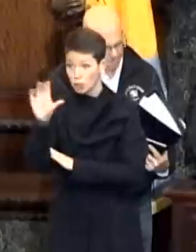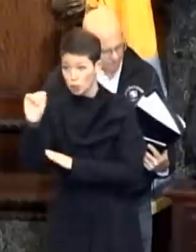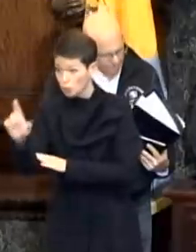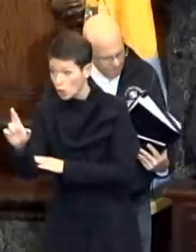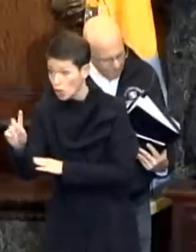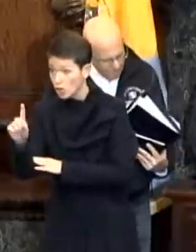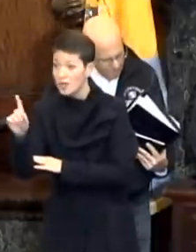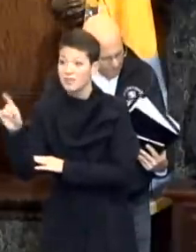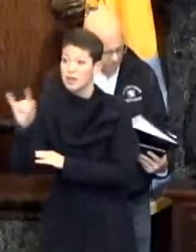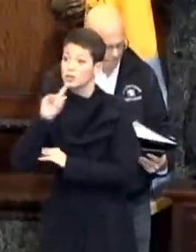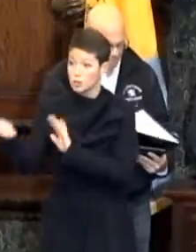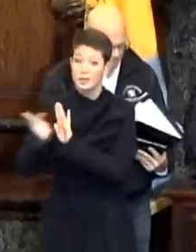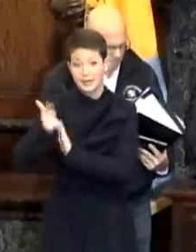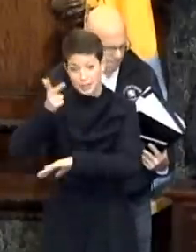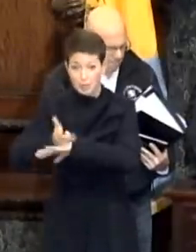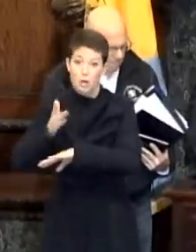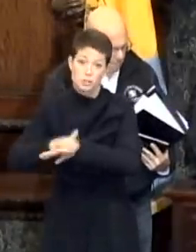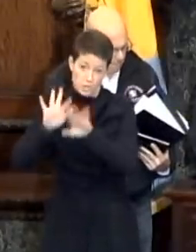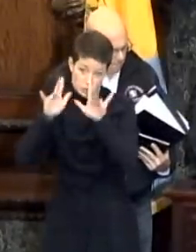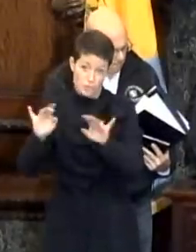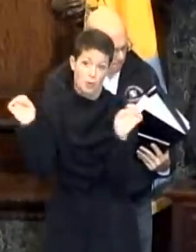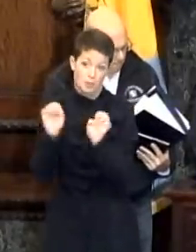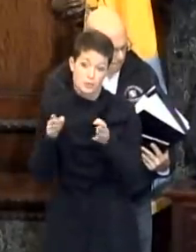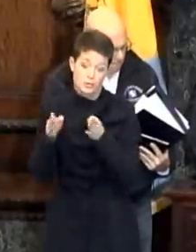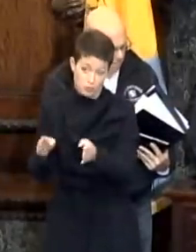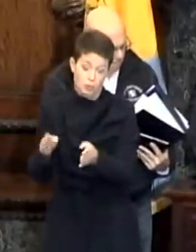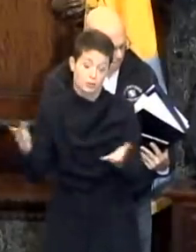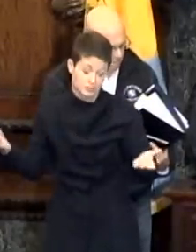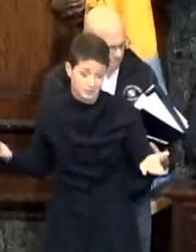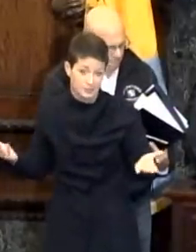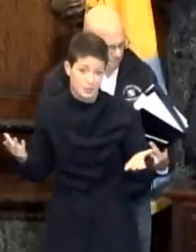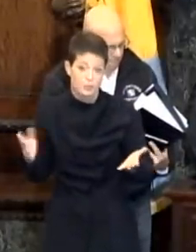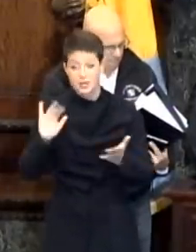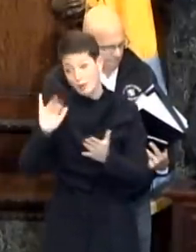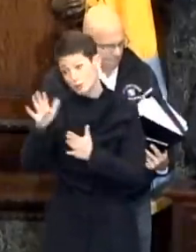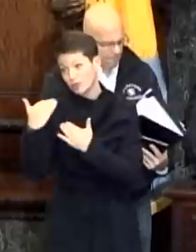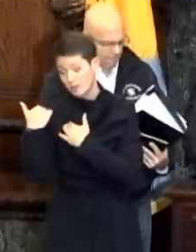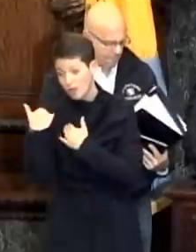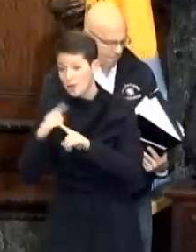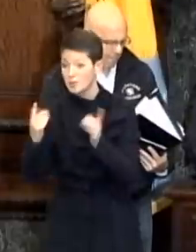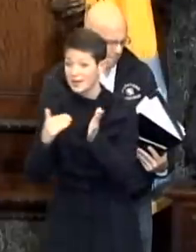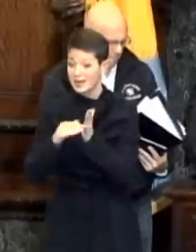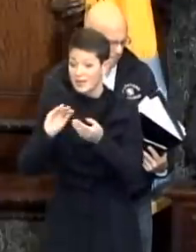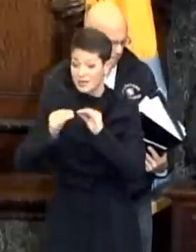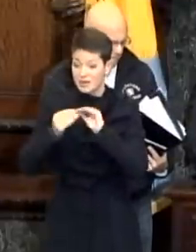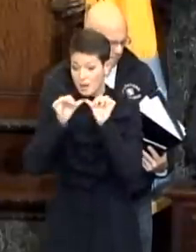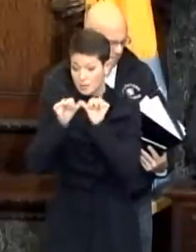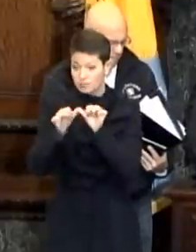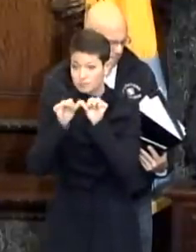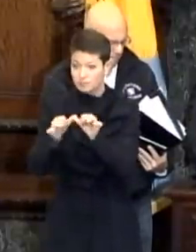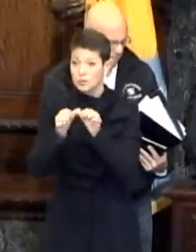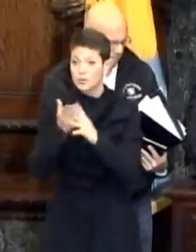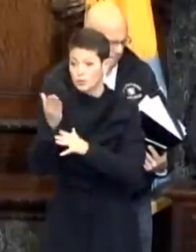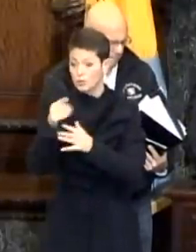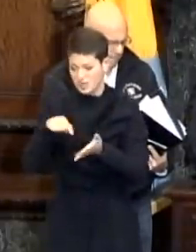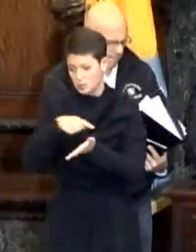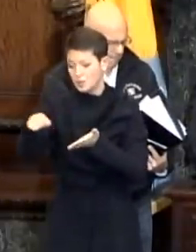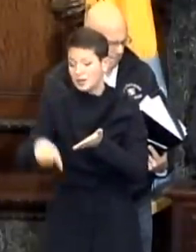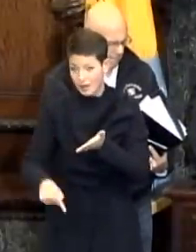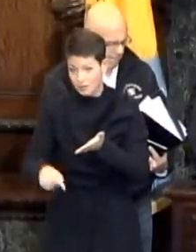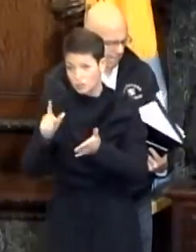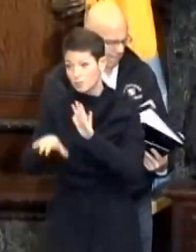not have parked on a snow emergency route in the first place. This number will remain active throughout the course of this